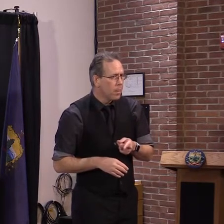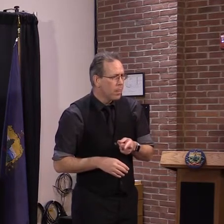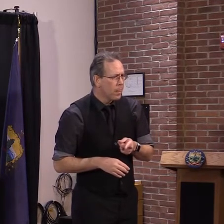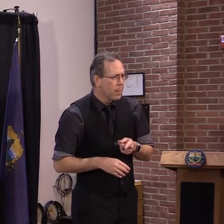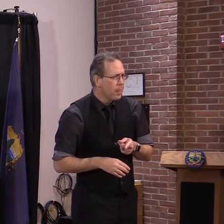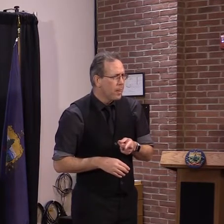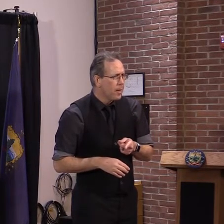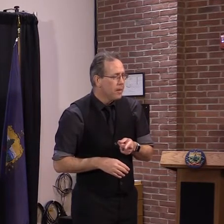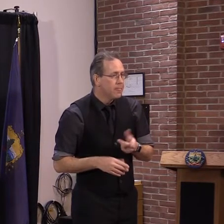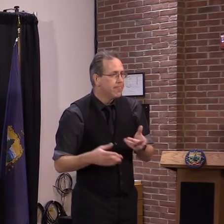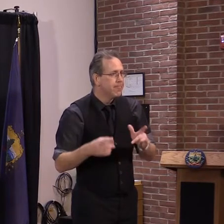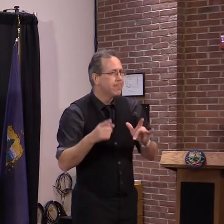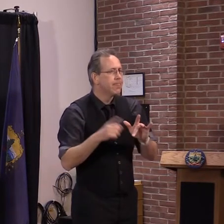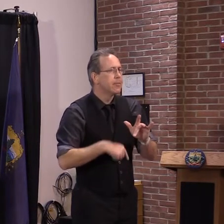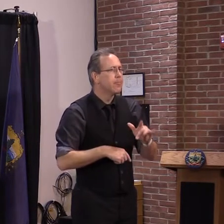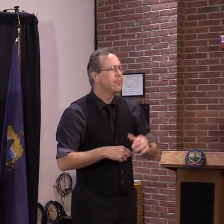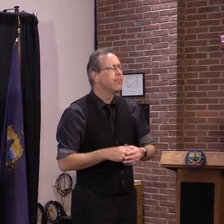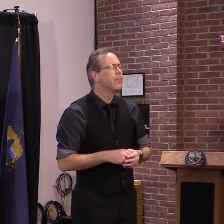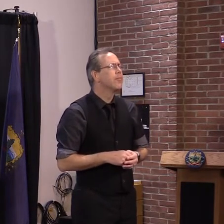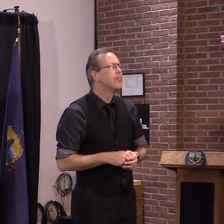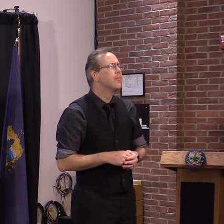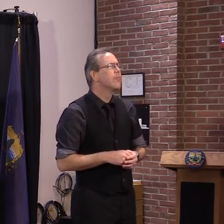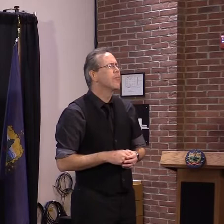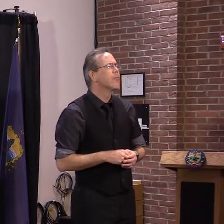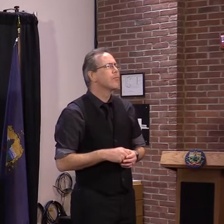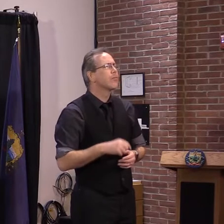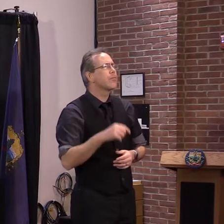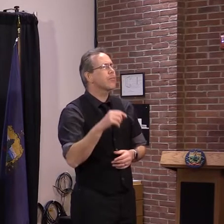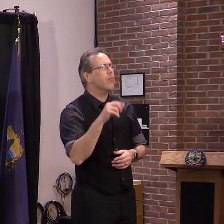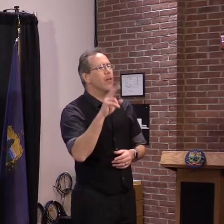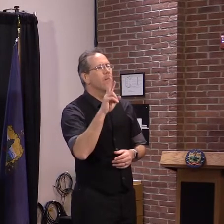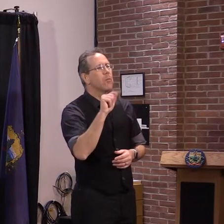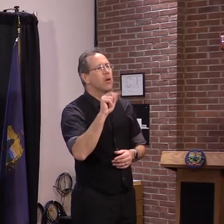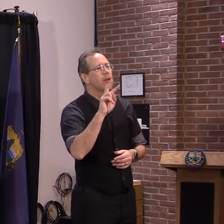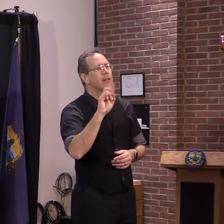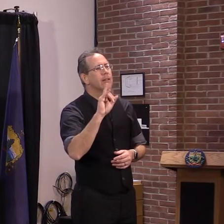All right, we'll try Aaron Patanko, VT Digger.